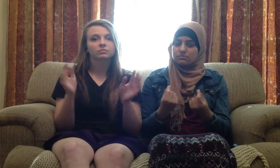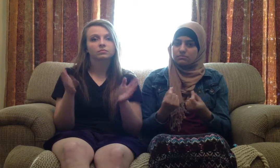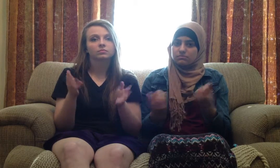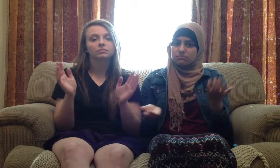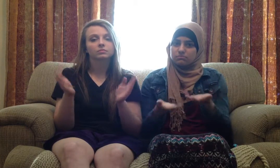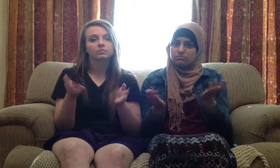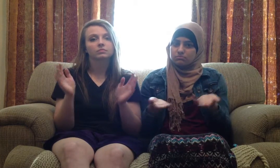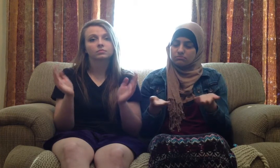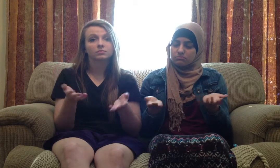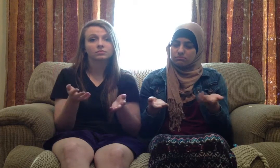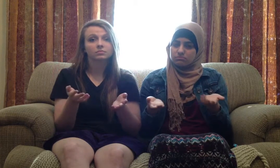gonna do?